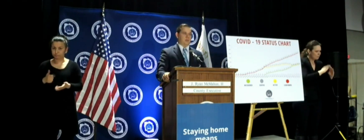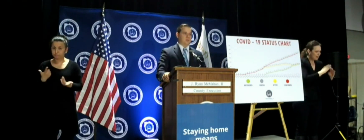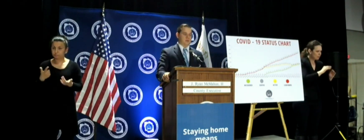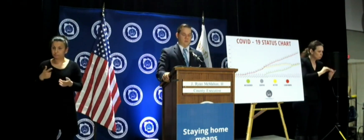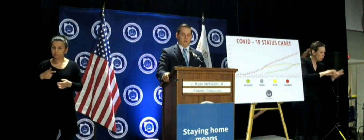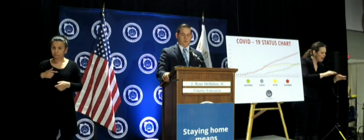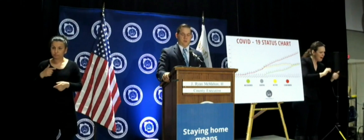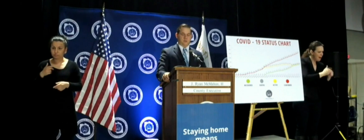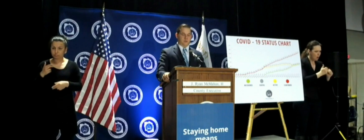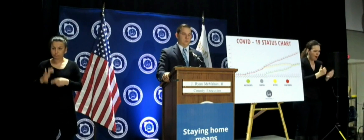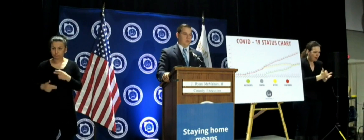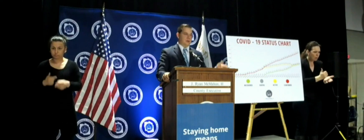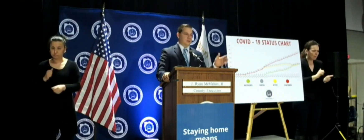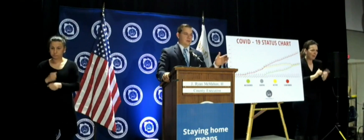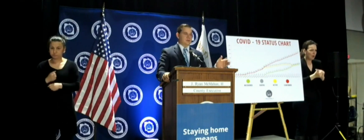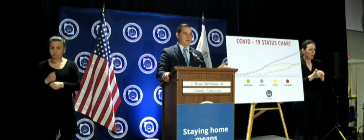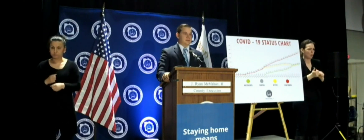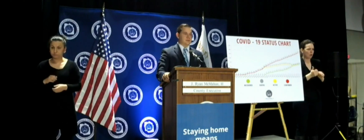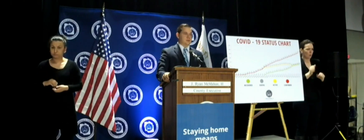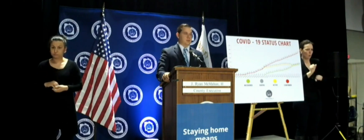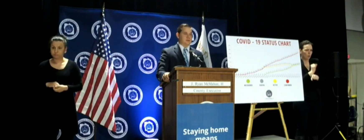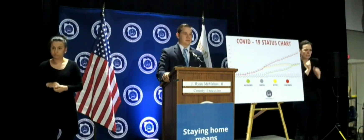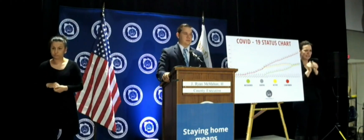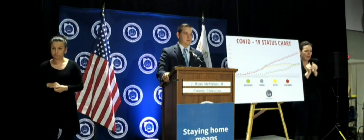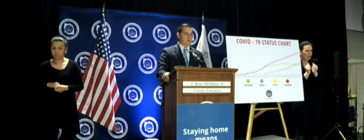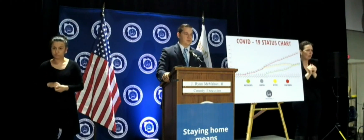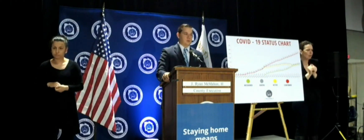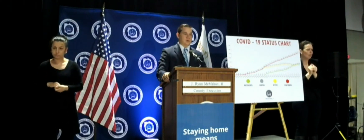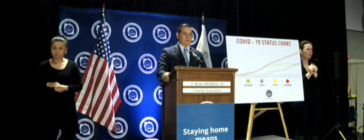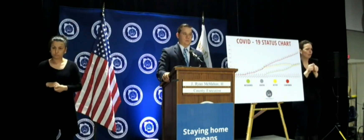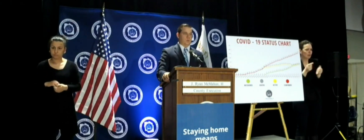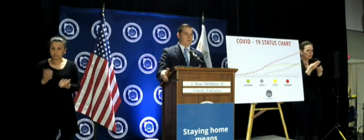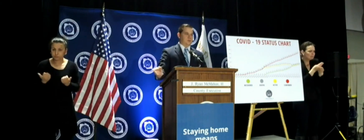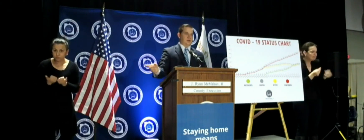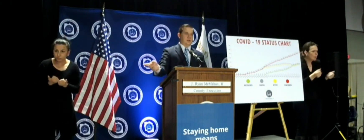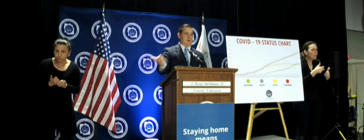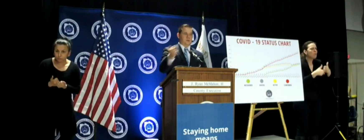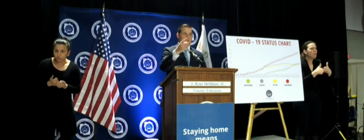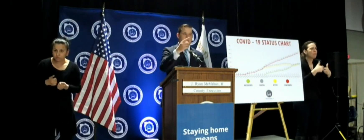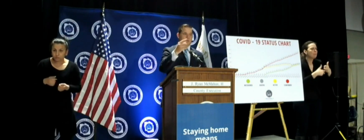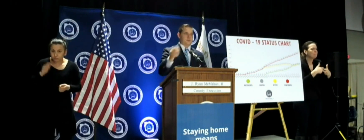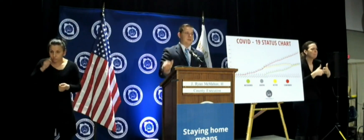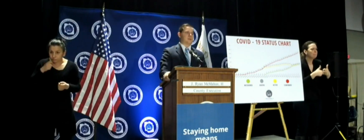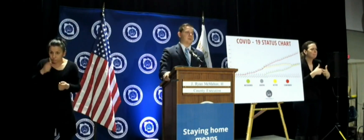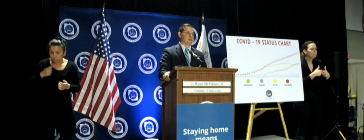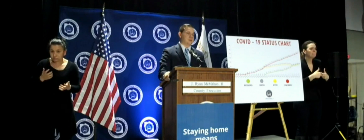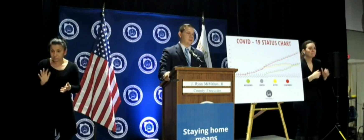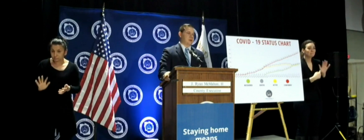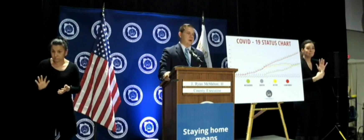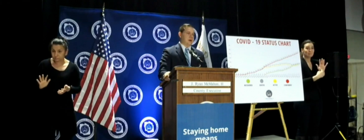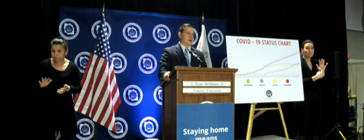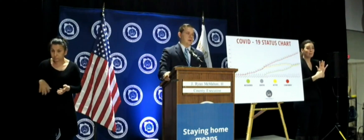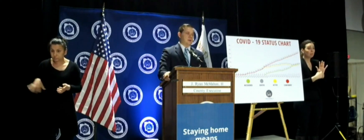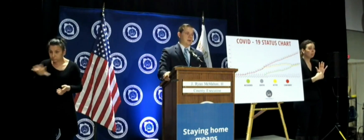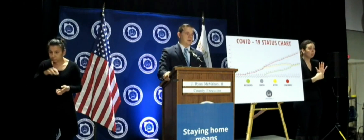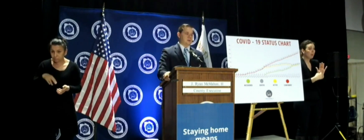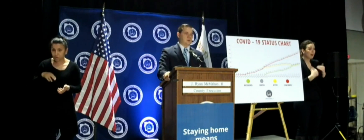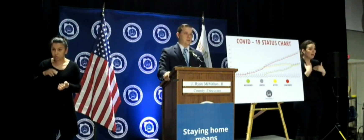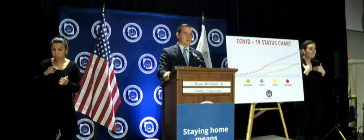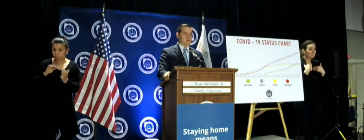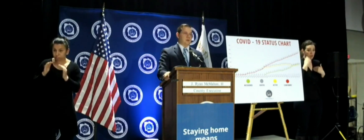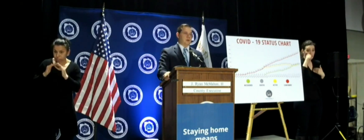and problem solve. One of the ways we do, we got testing capacity. We're going to work to try to get all those employees tested, and